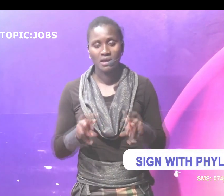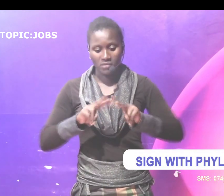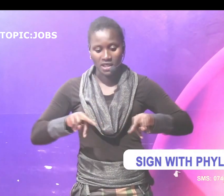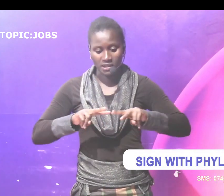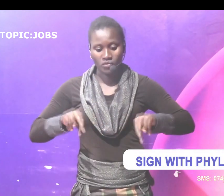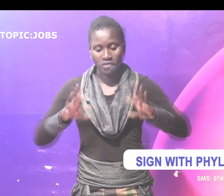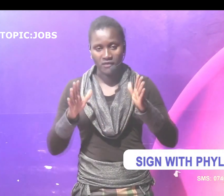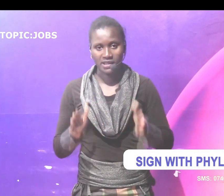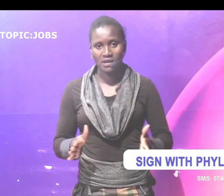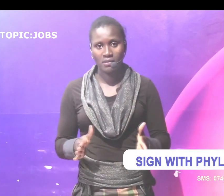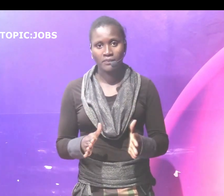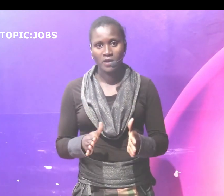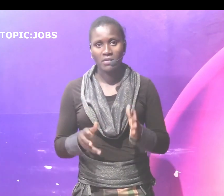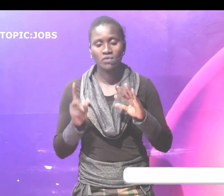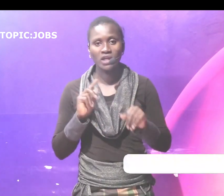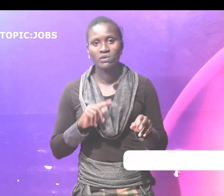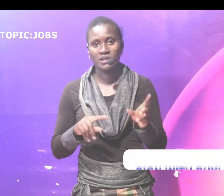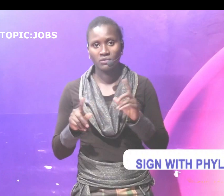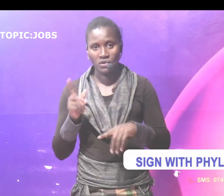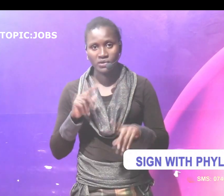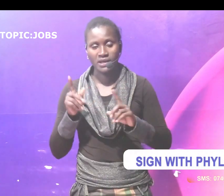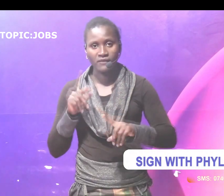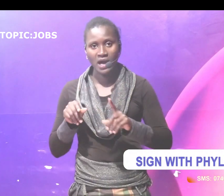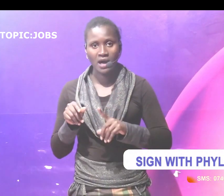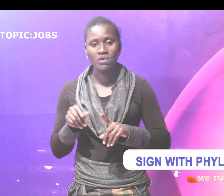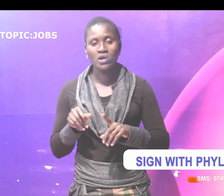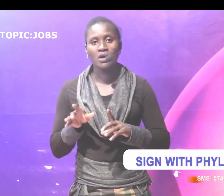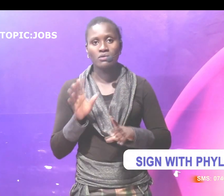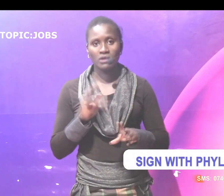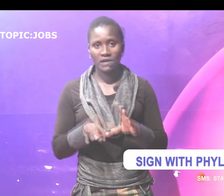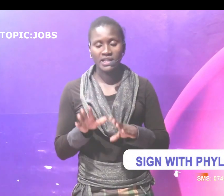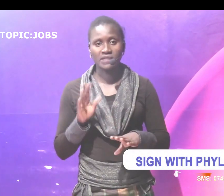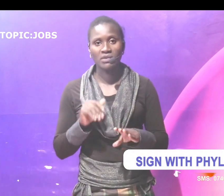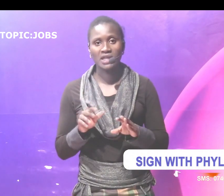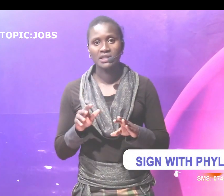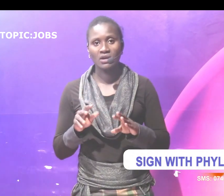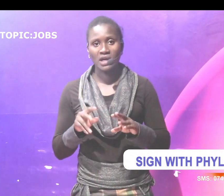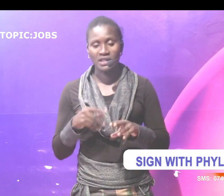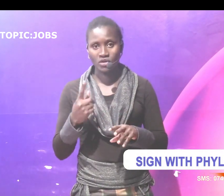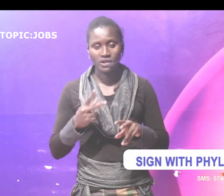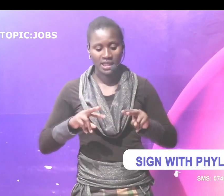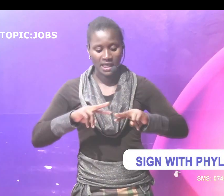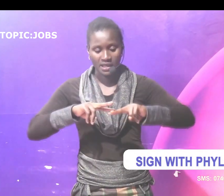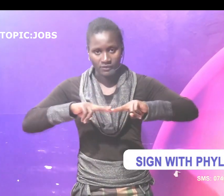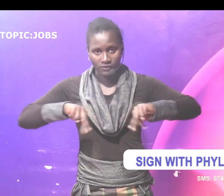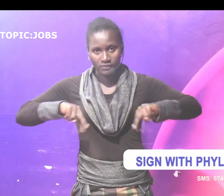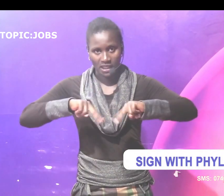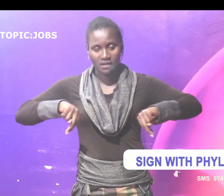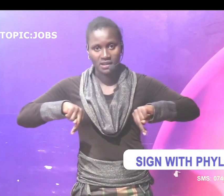the supervisor. But when we use a verb, I'll just make it a single sign like this,